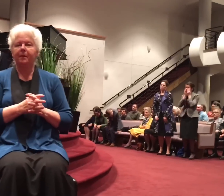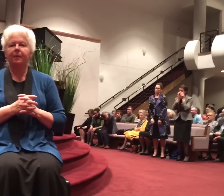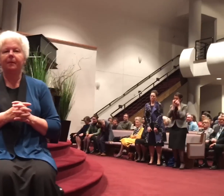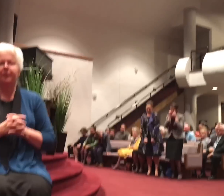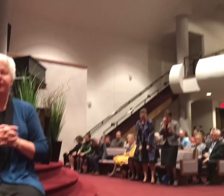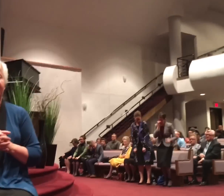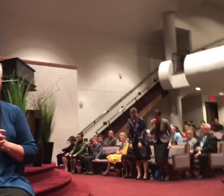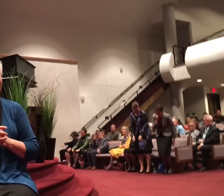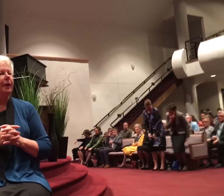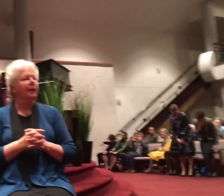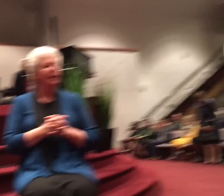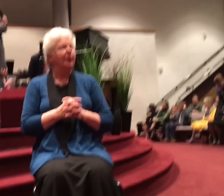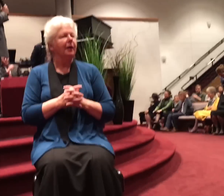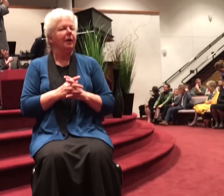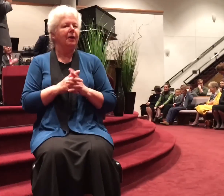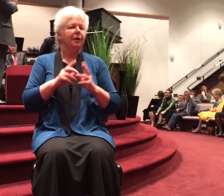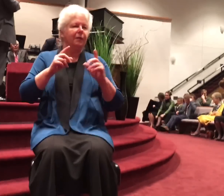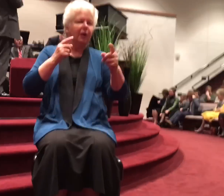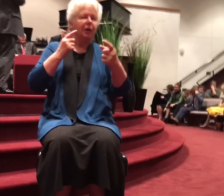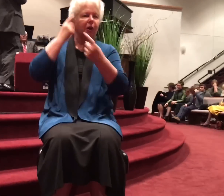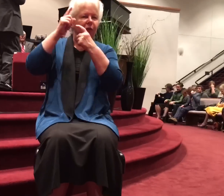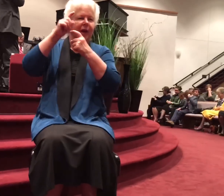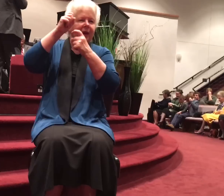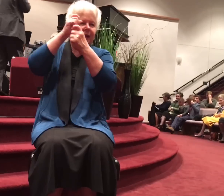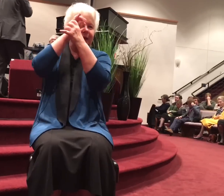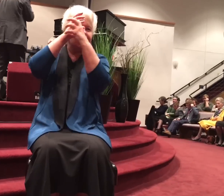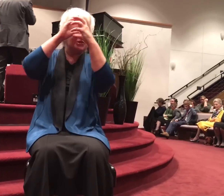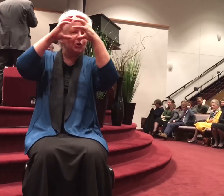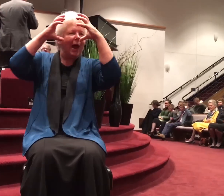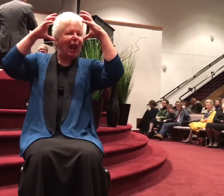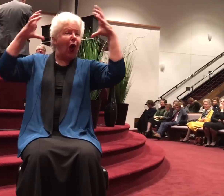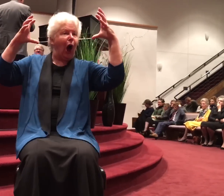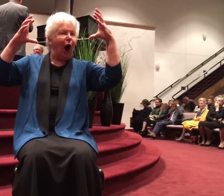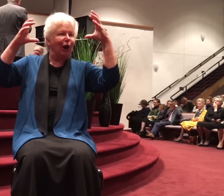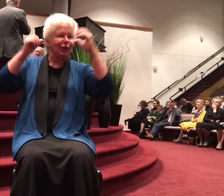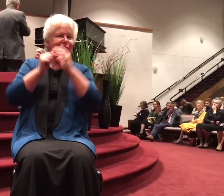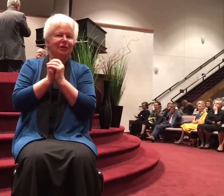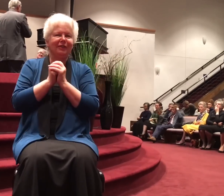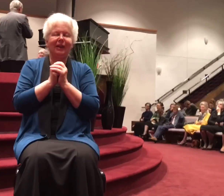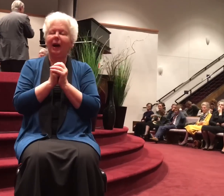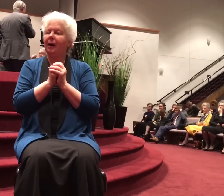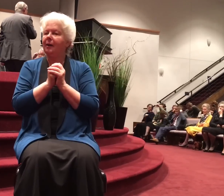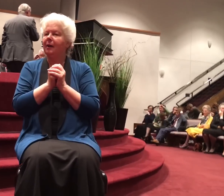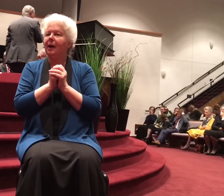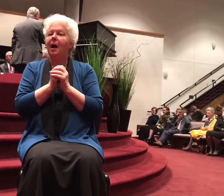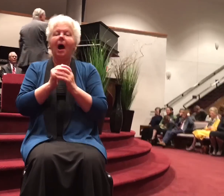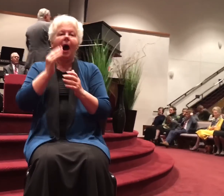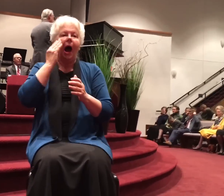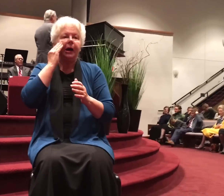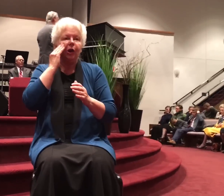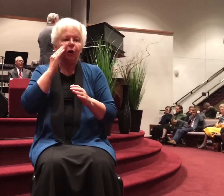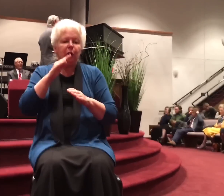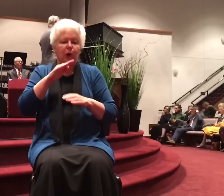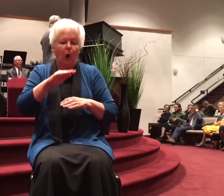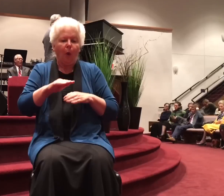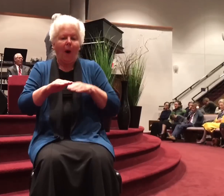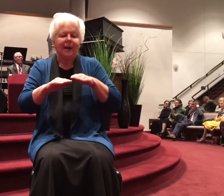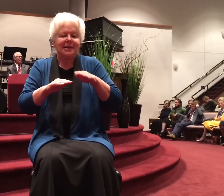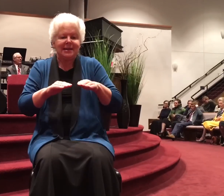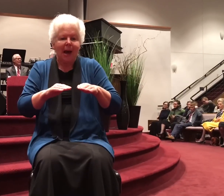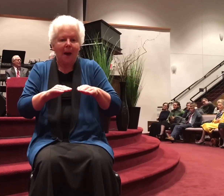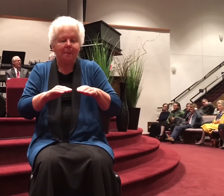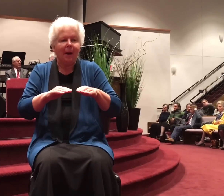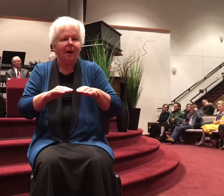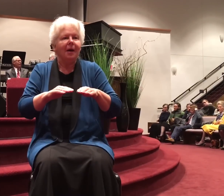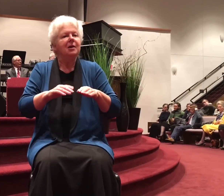Think bigger than you're thinking about. Because God is able. I know it's one step at a time. But be thankful, but